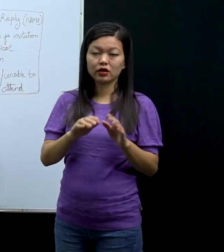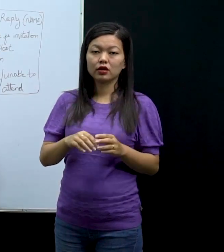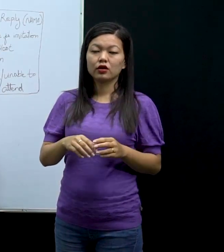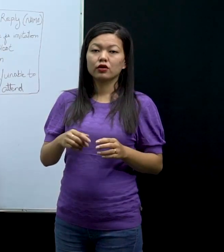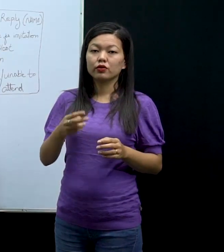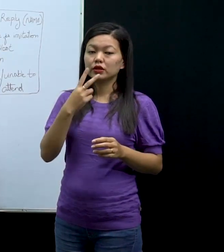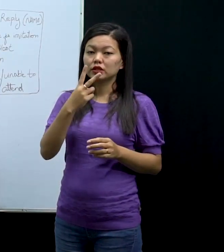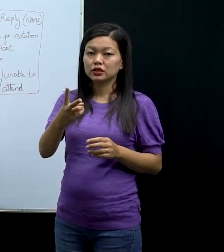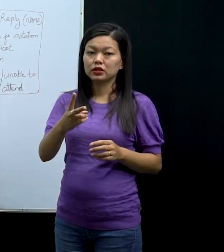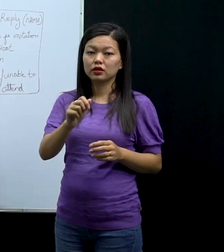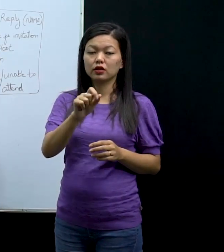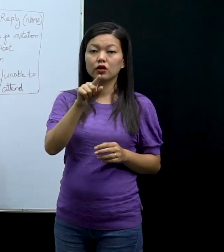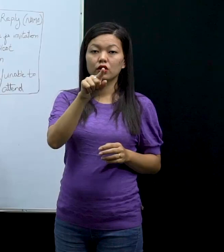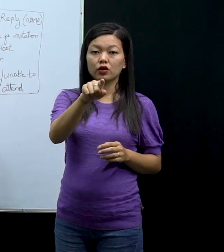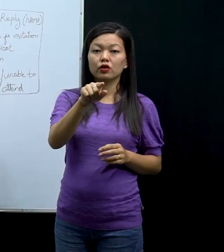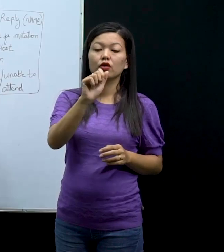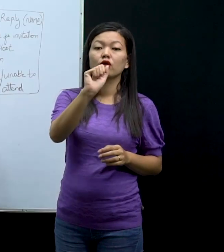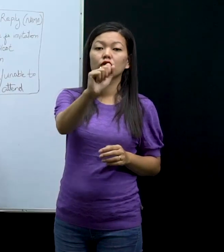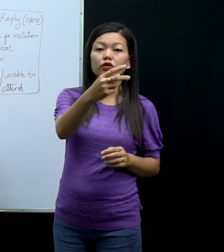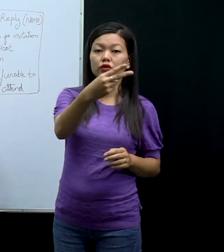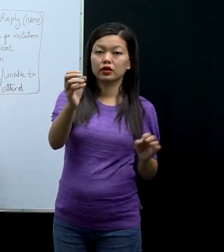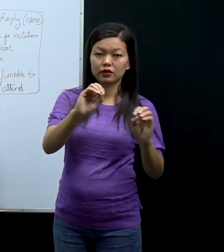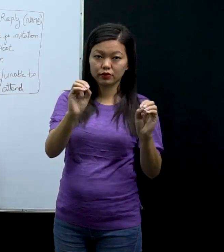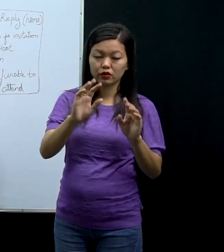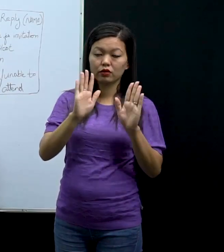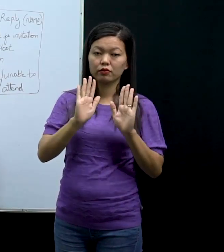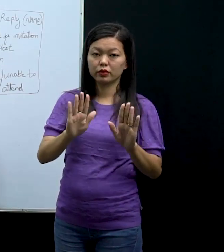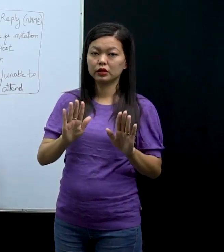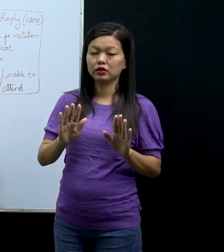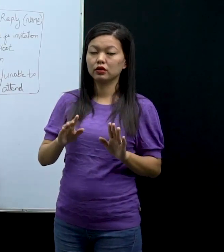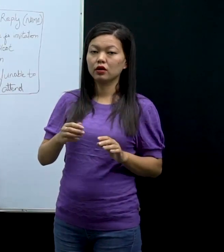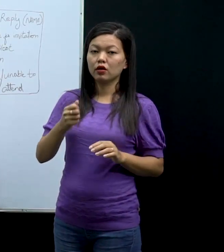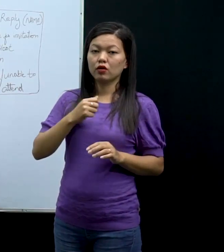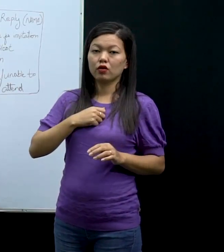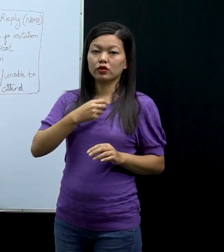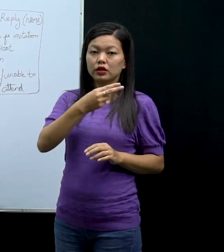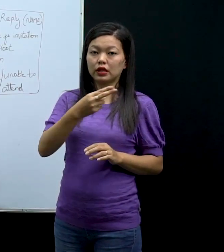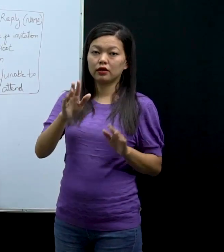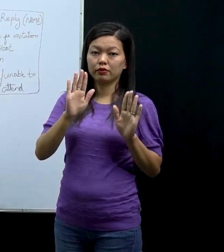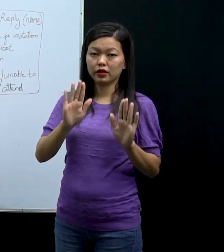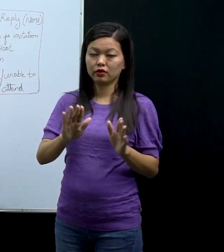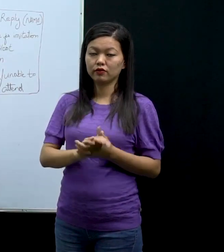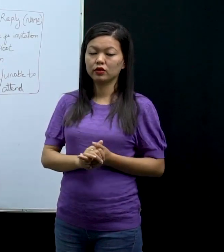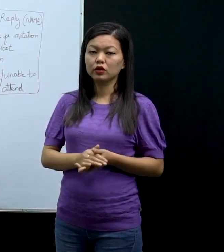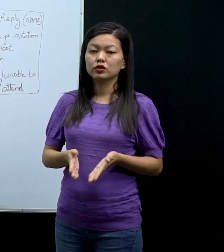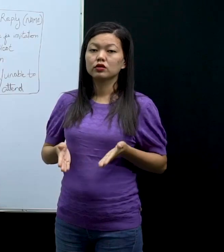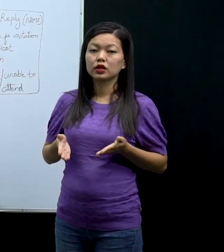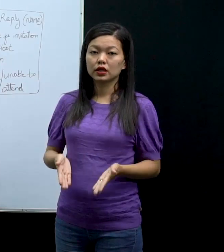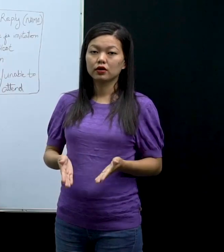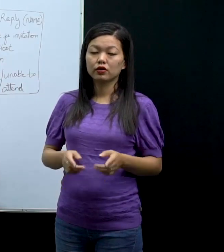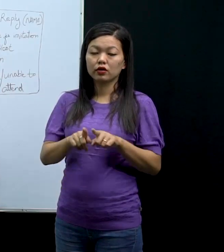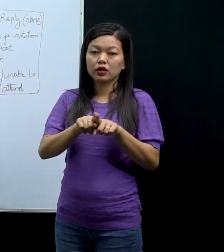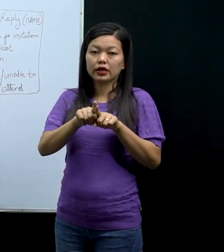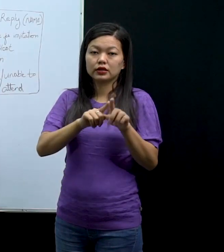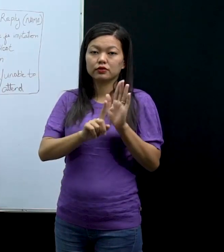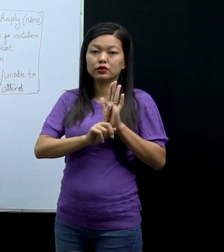We hardly find the name of the guest, but this time I am giving you the name of the guest too, so that you will know that